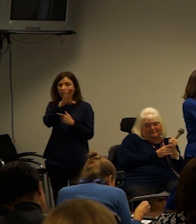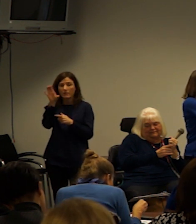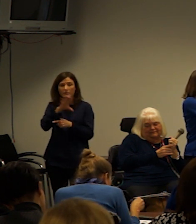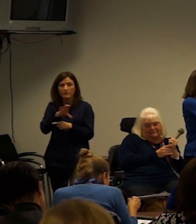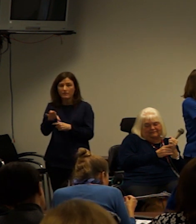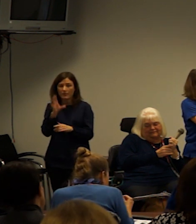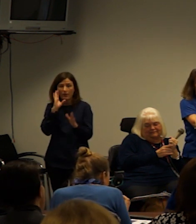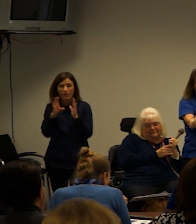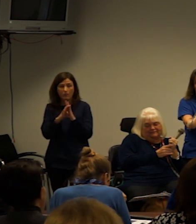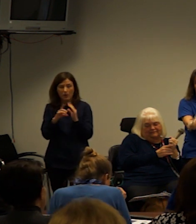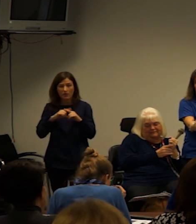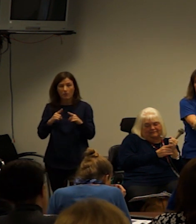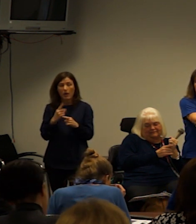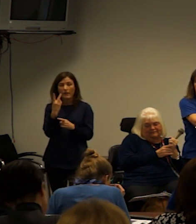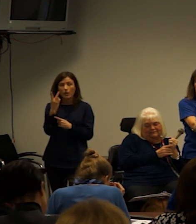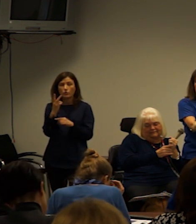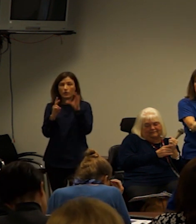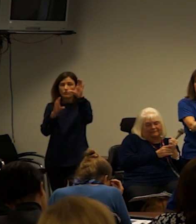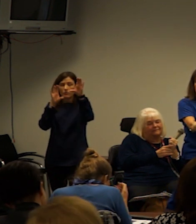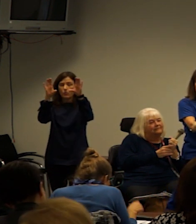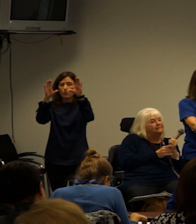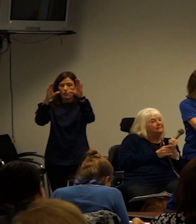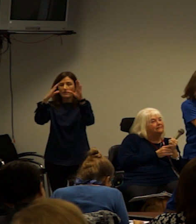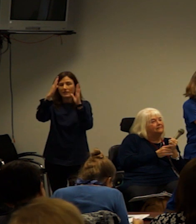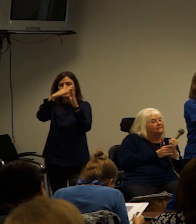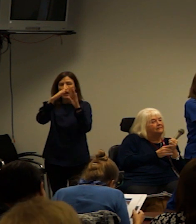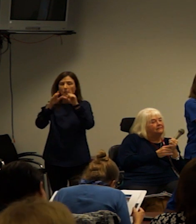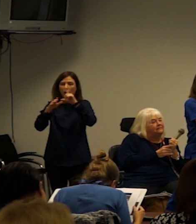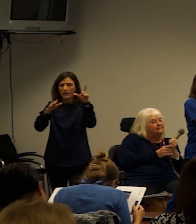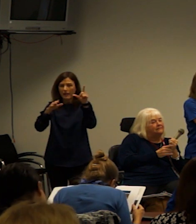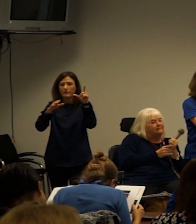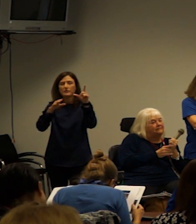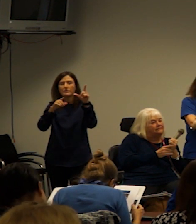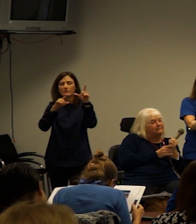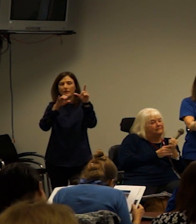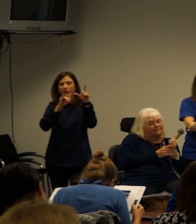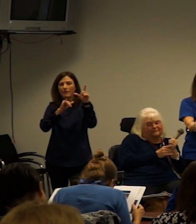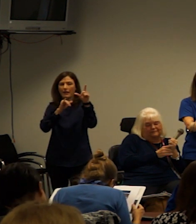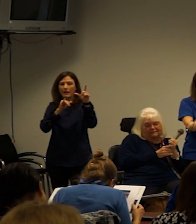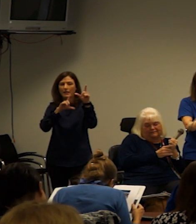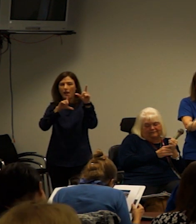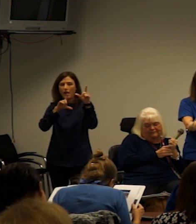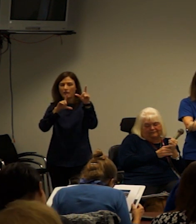did take the two on the top. The top left-hand picture is